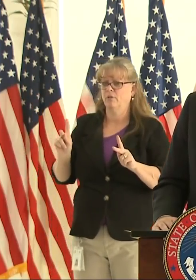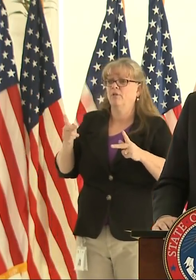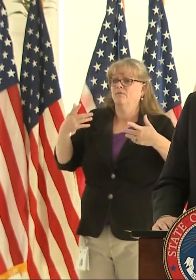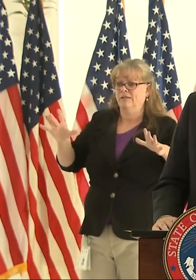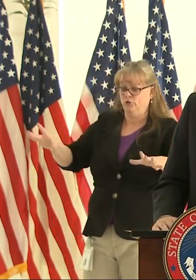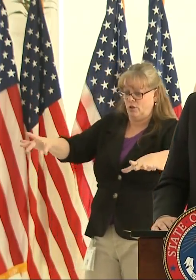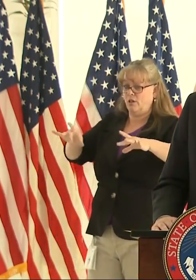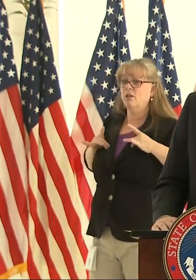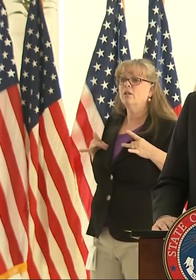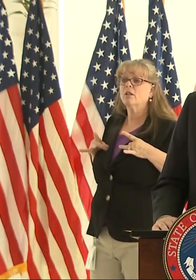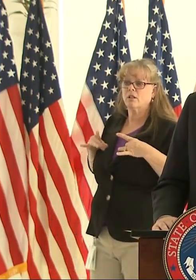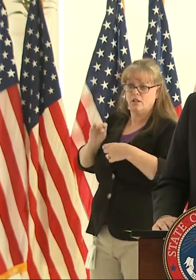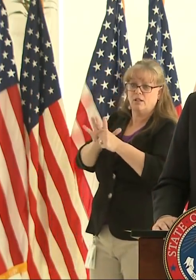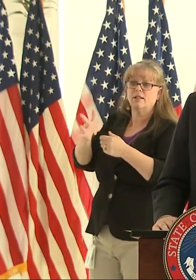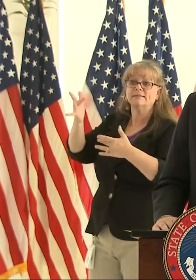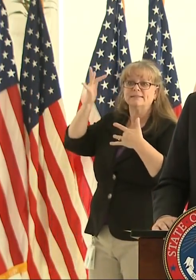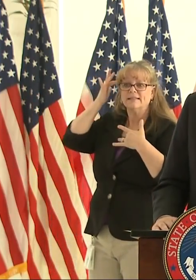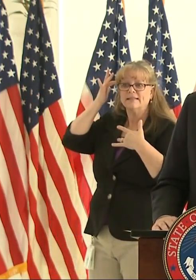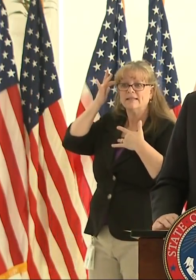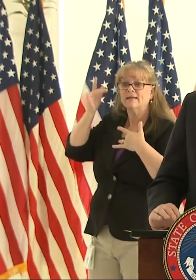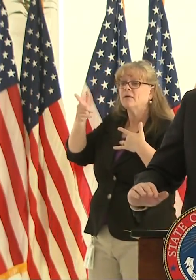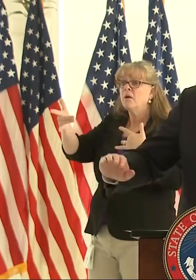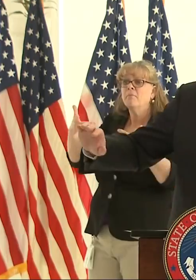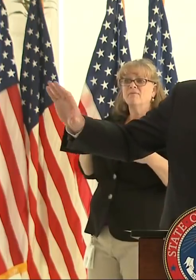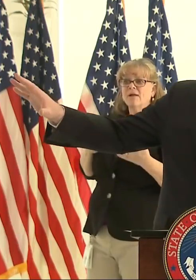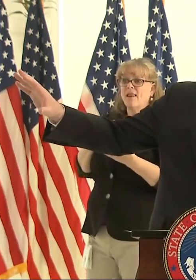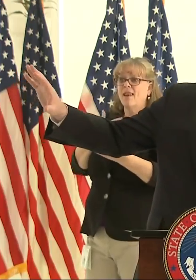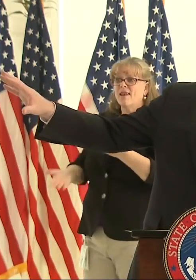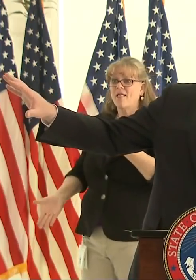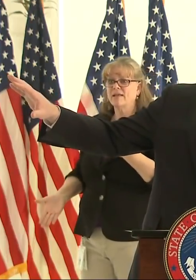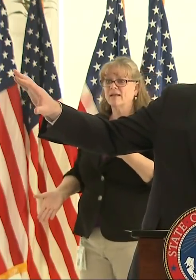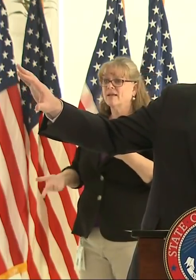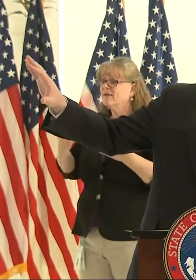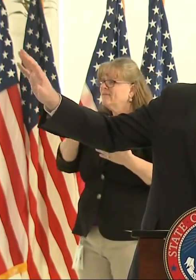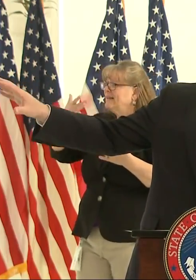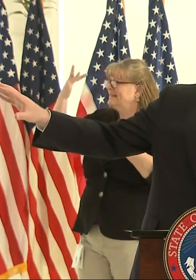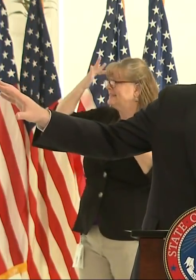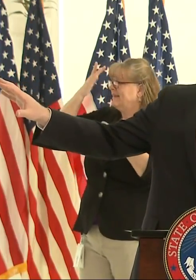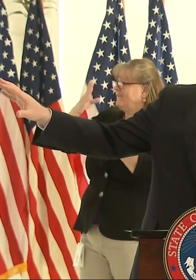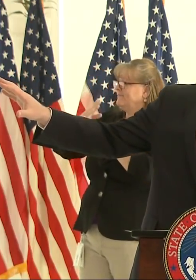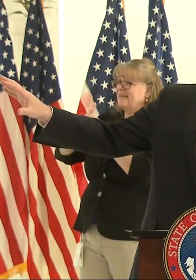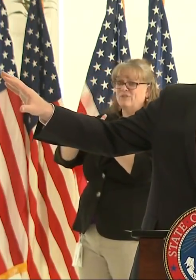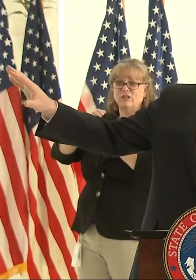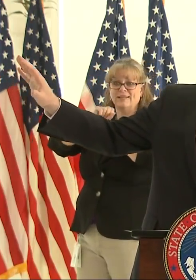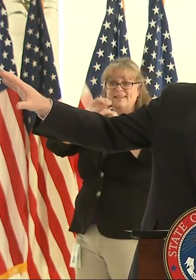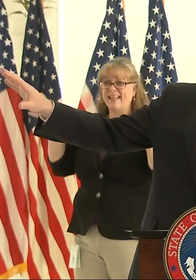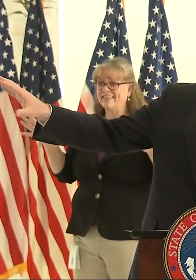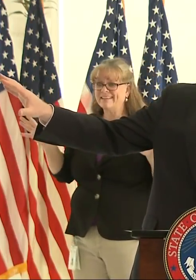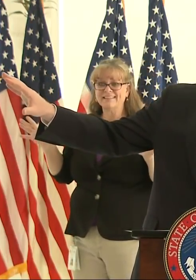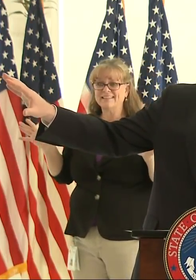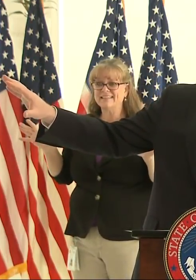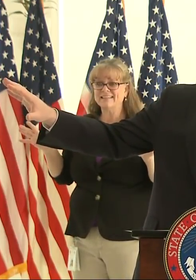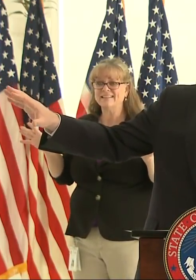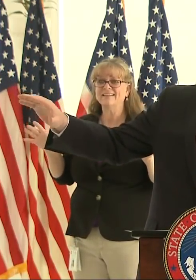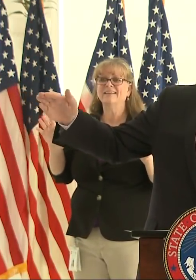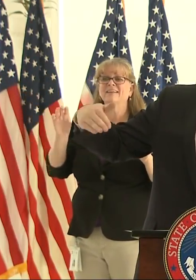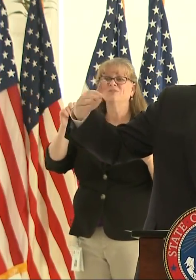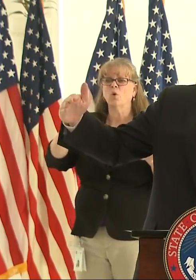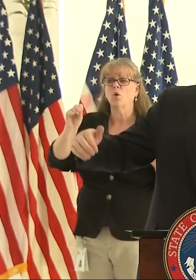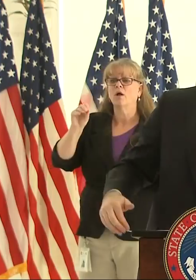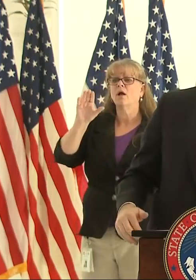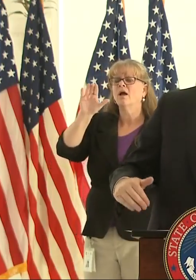asymptomatic. They spread it, but they don't show symptoms. No one anywhere is anywhere close to the levels where you're testing random asymptomatic people. I